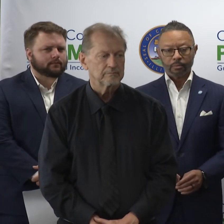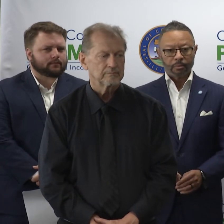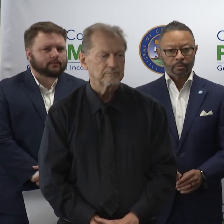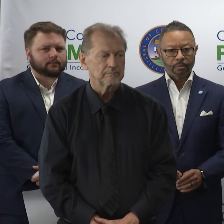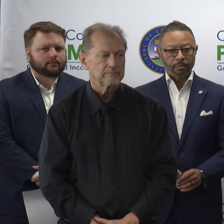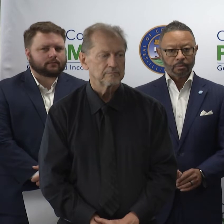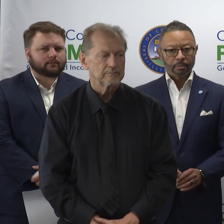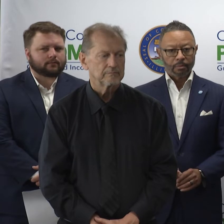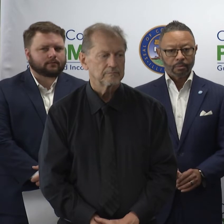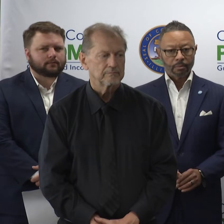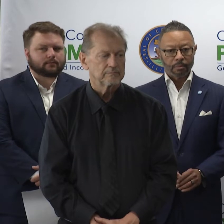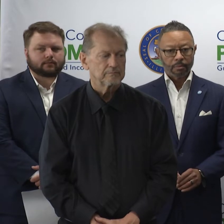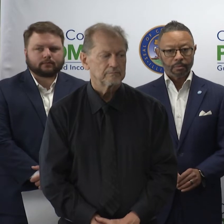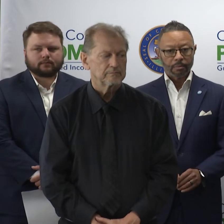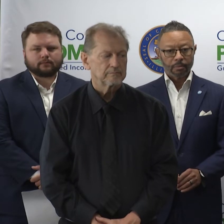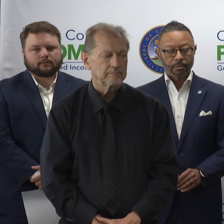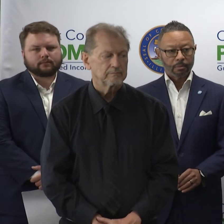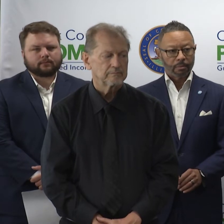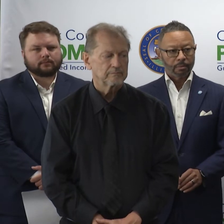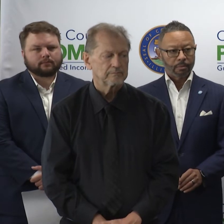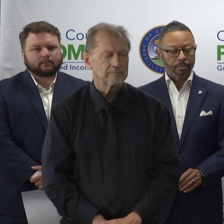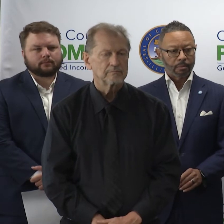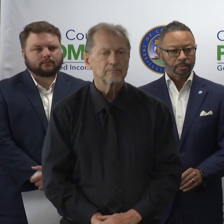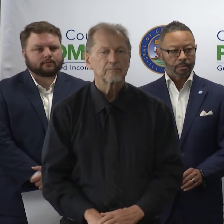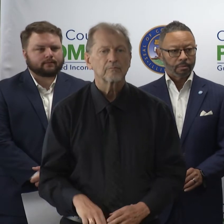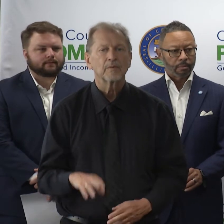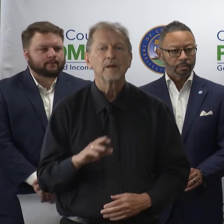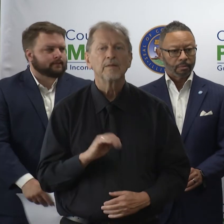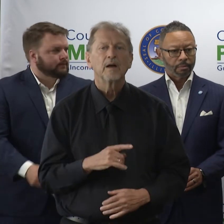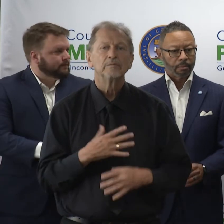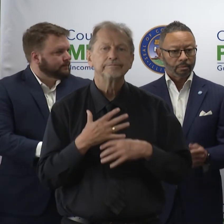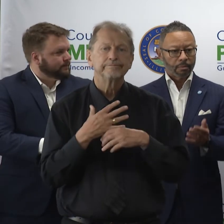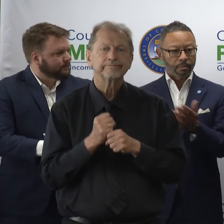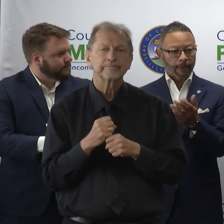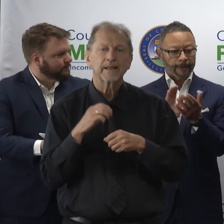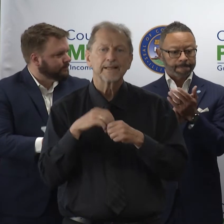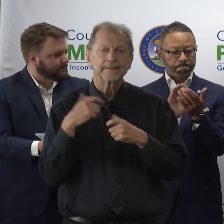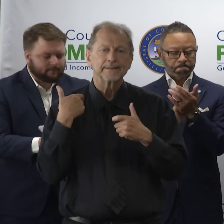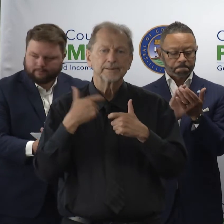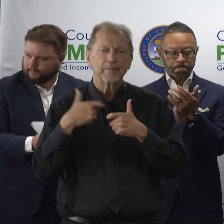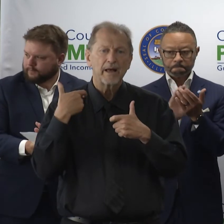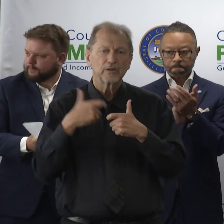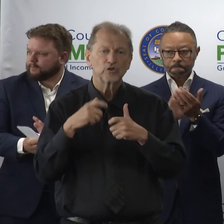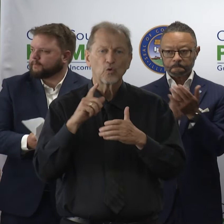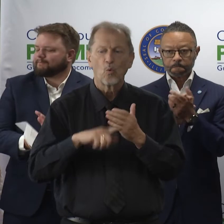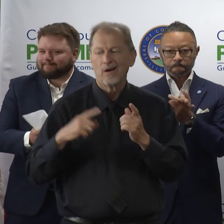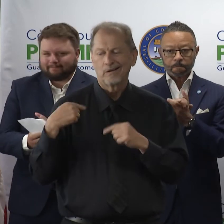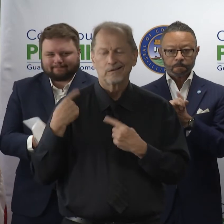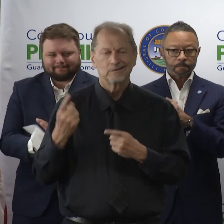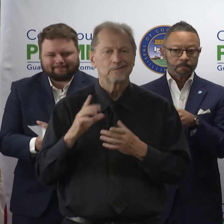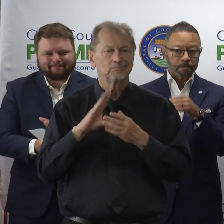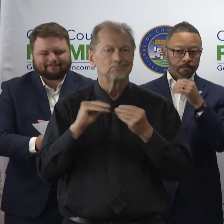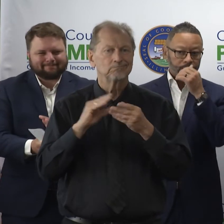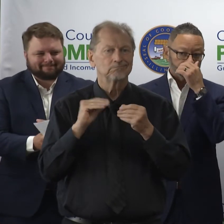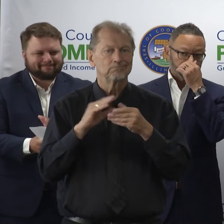engagementcookcounty.com/promise para obtener las últimas actualizaciones. Gracias. Thank you.